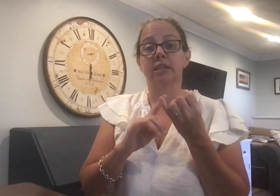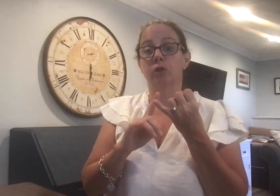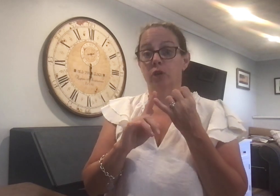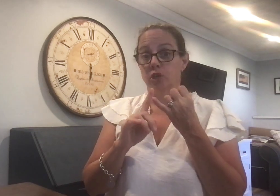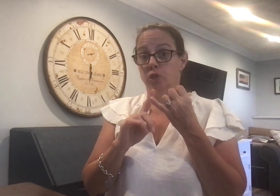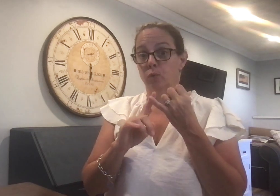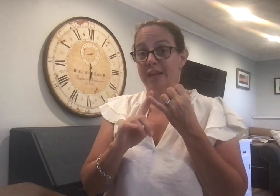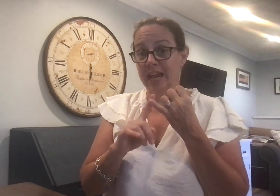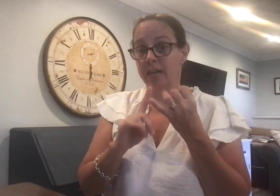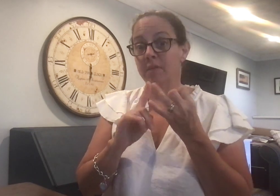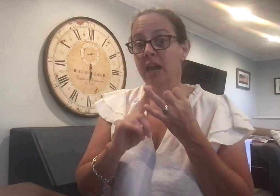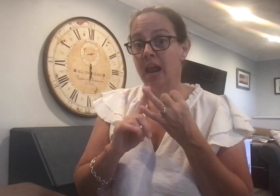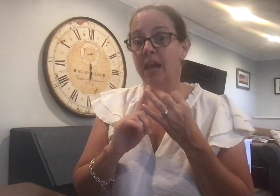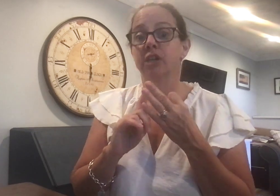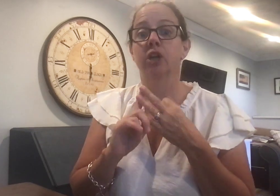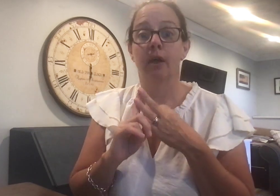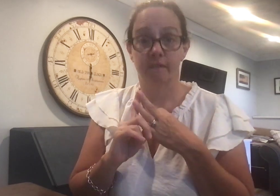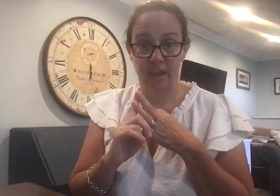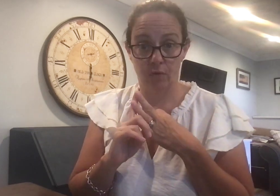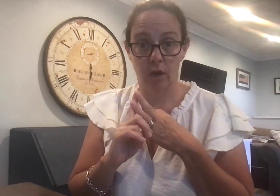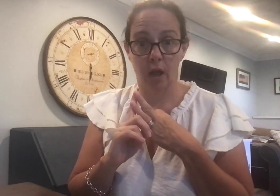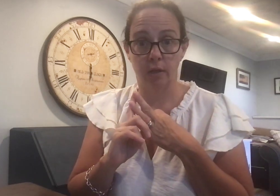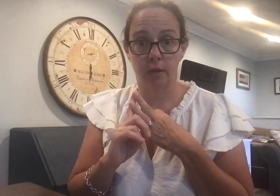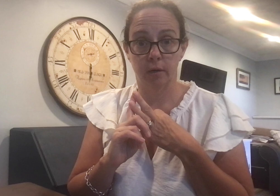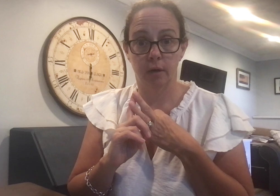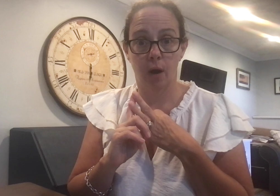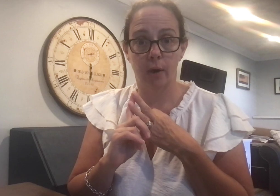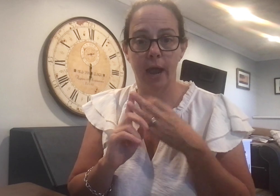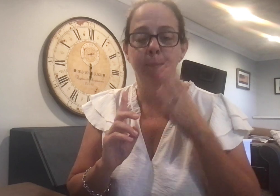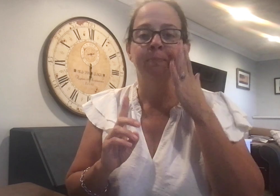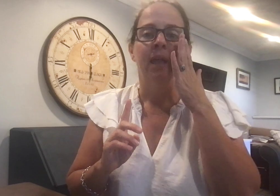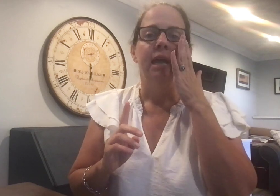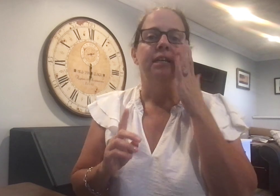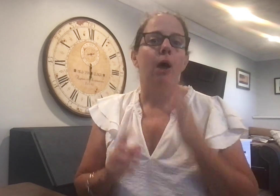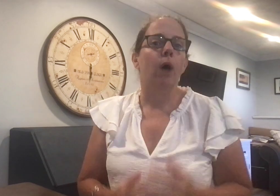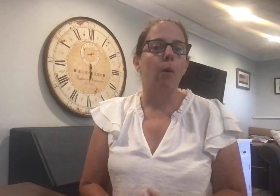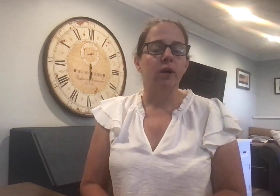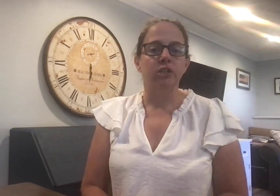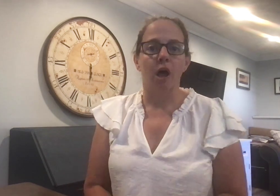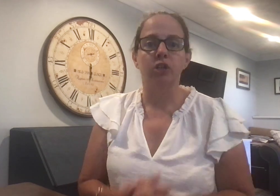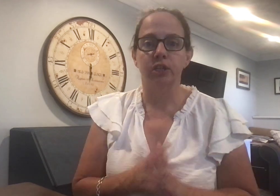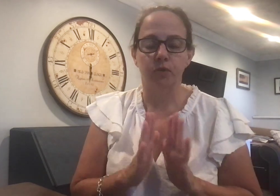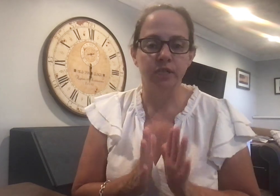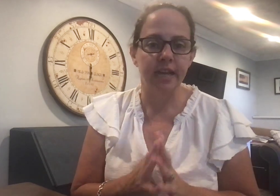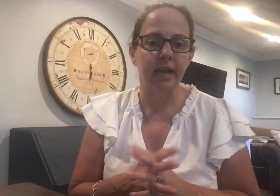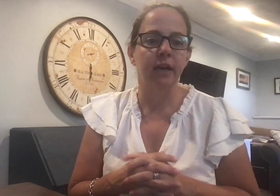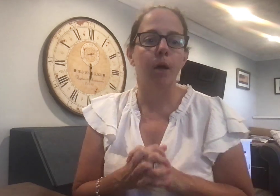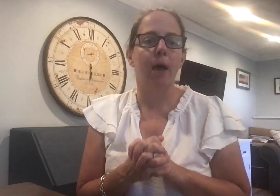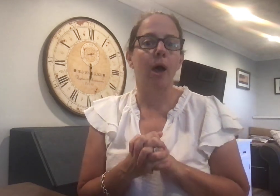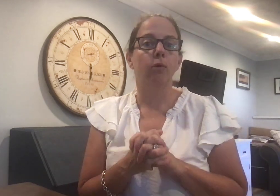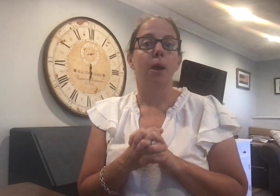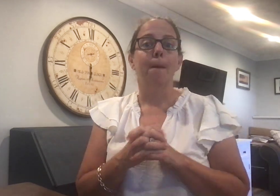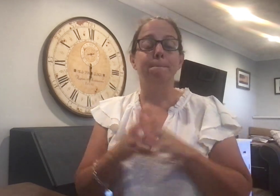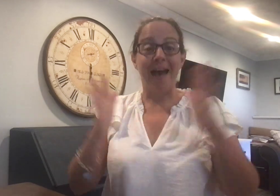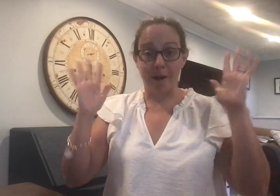you're going to do name, age, favorite color. Okay? Now, I want to talk just for a second about